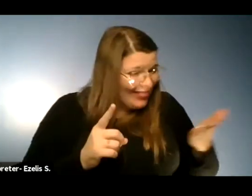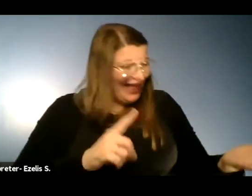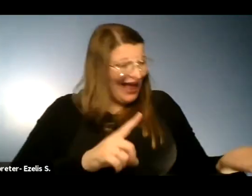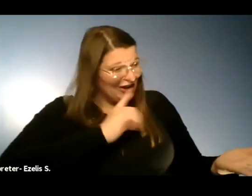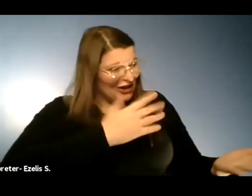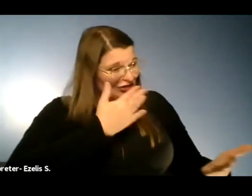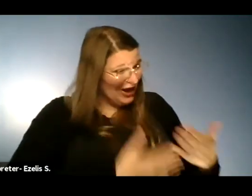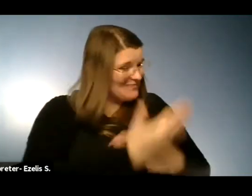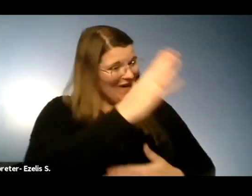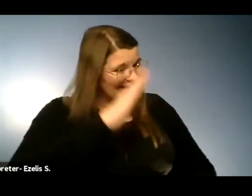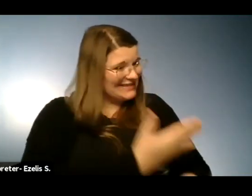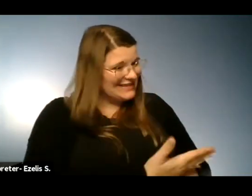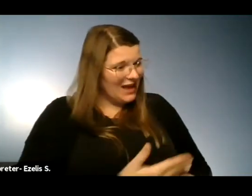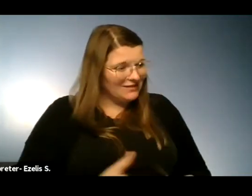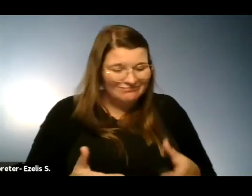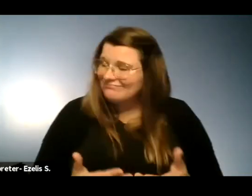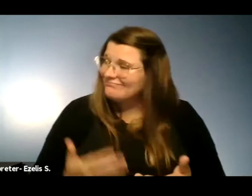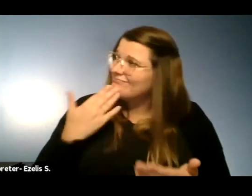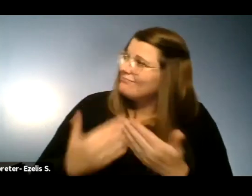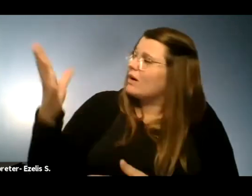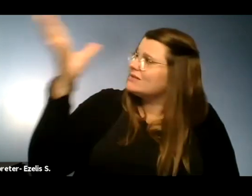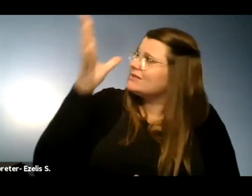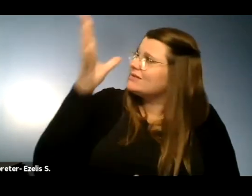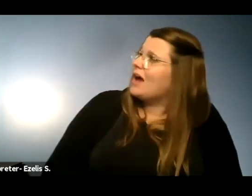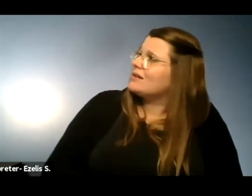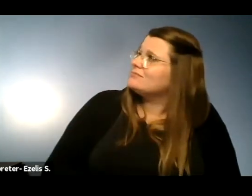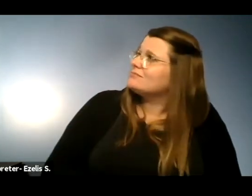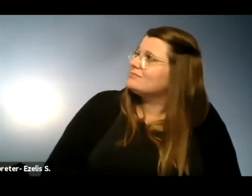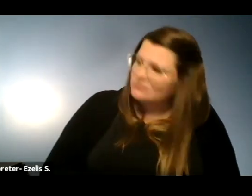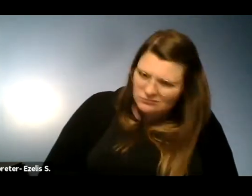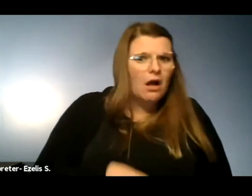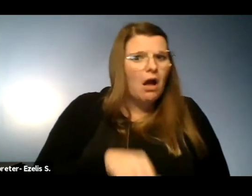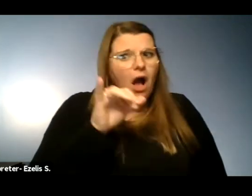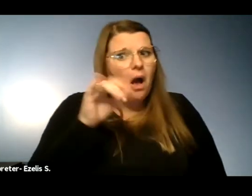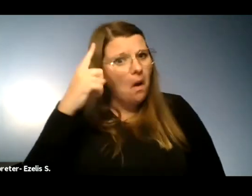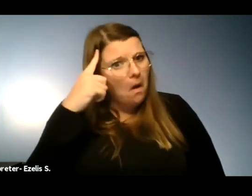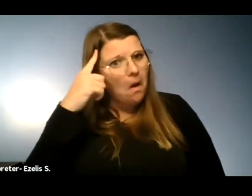morning, son. Morning, Dad. This is a good start.